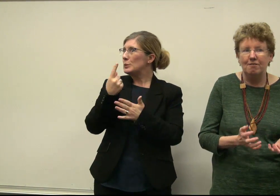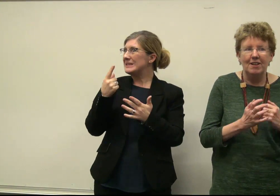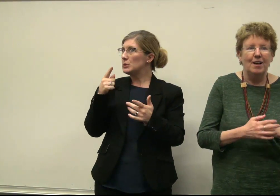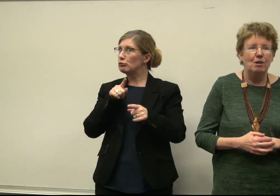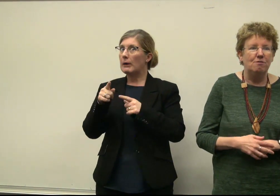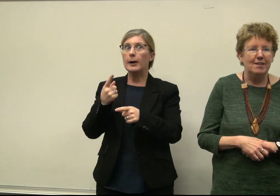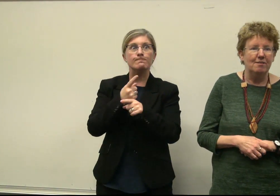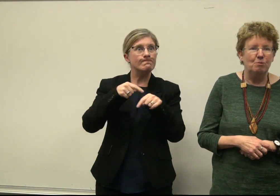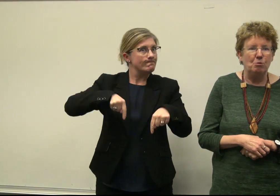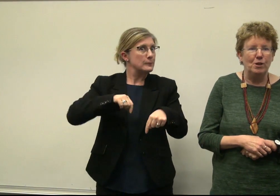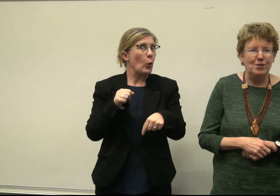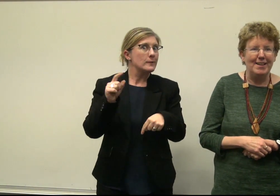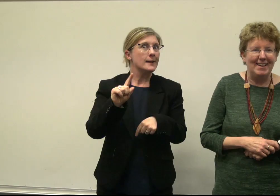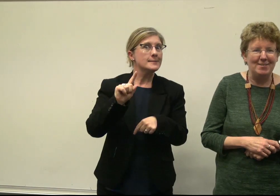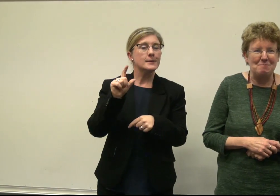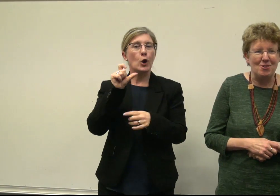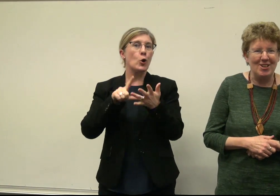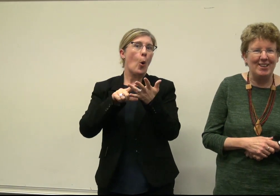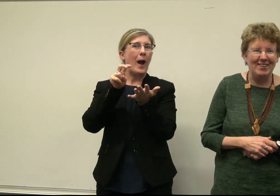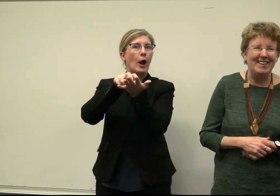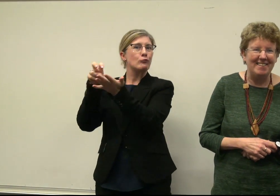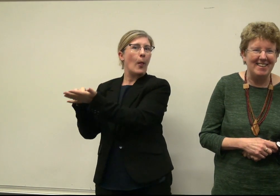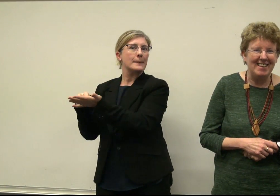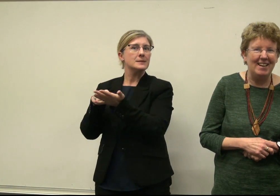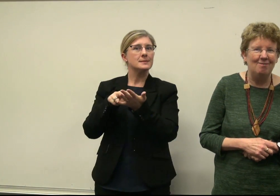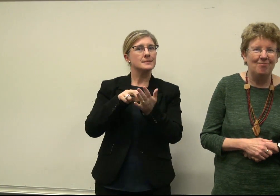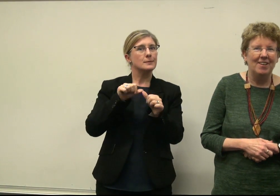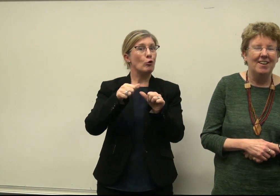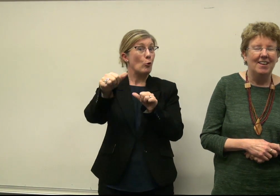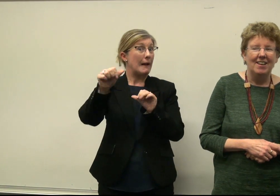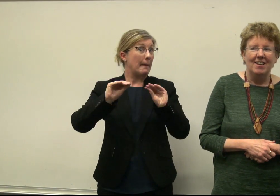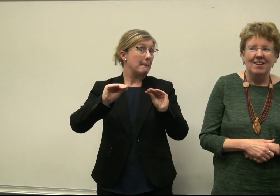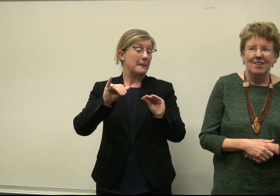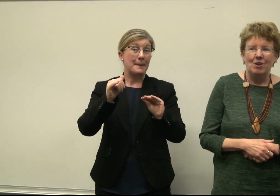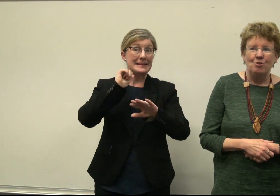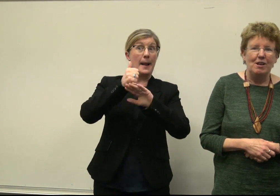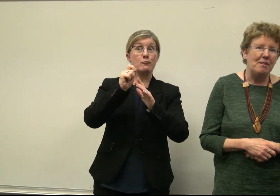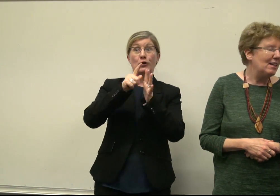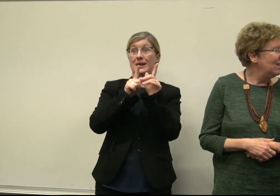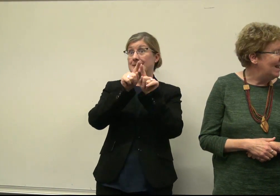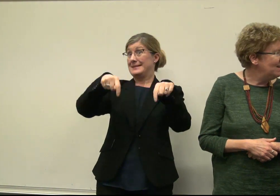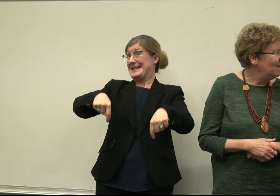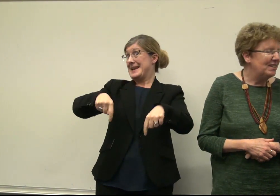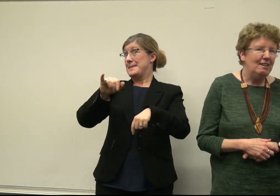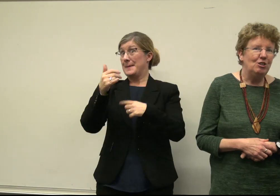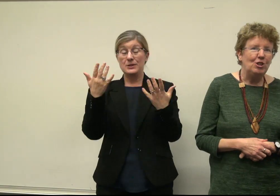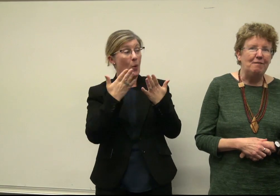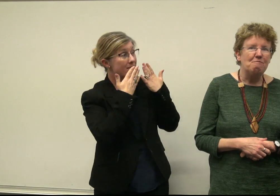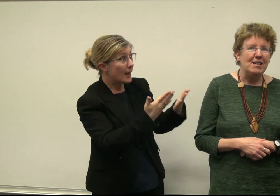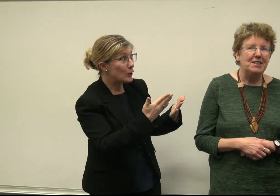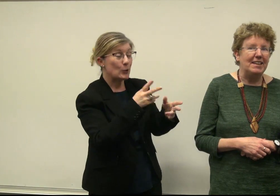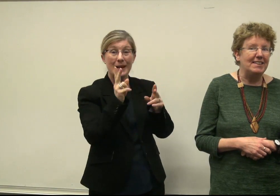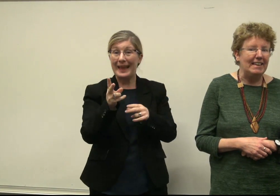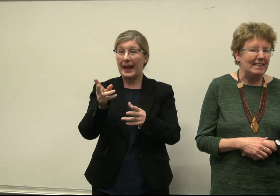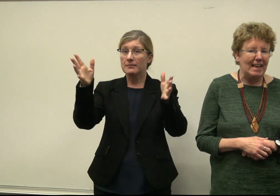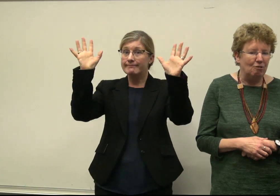so hopefully we will one day get a project going like that here. So thank you again, Antonella. You gave a